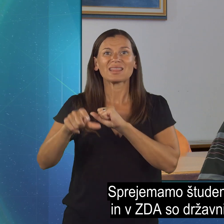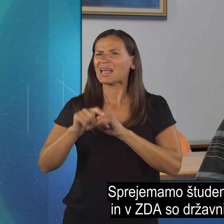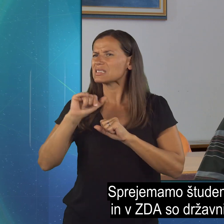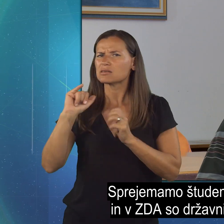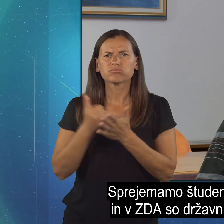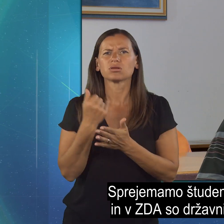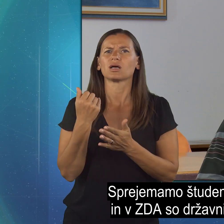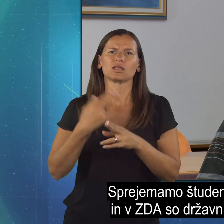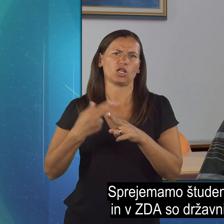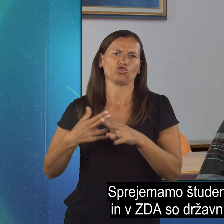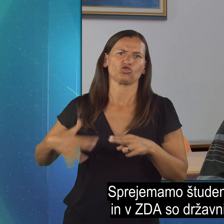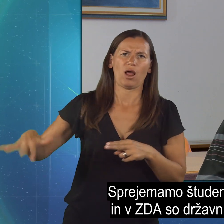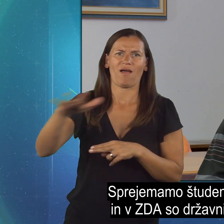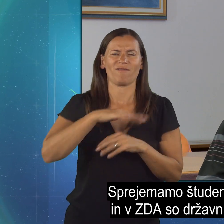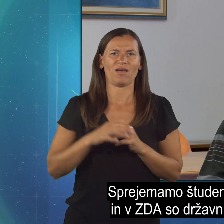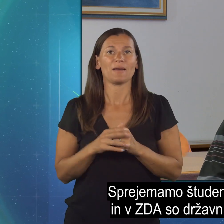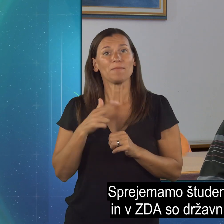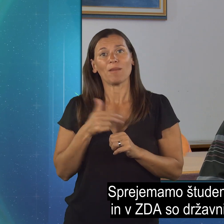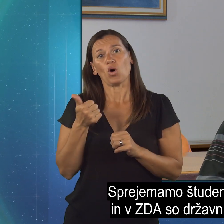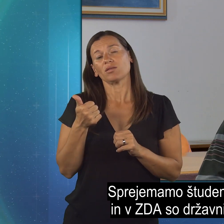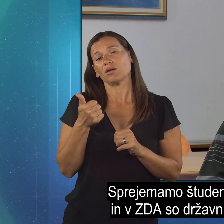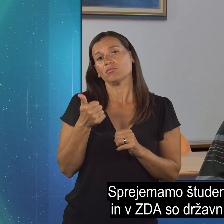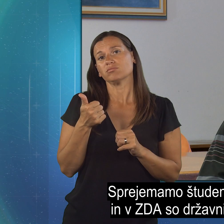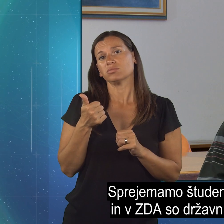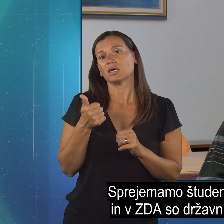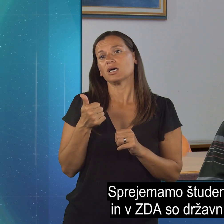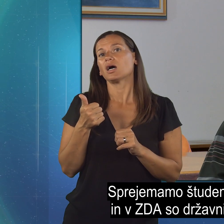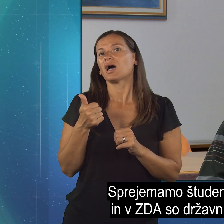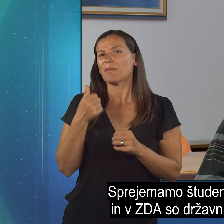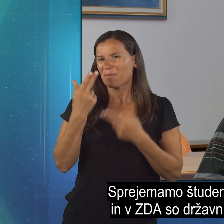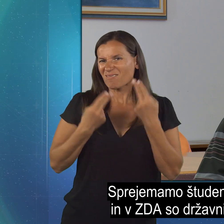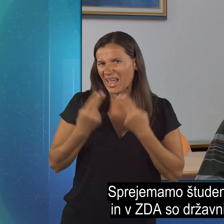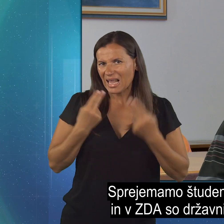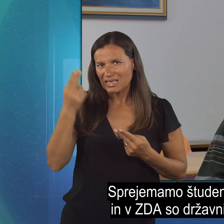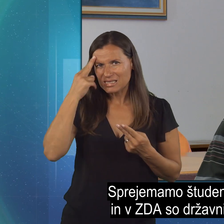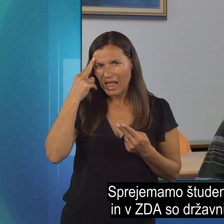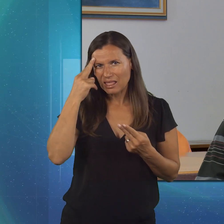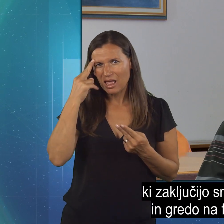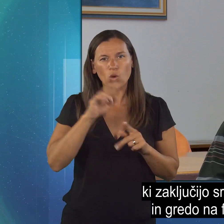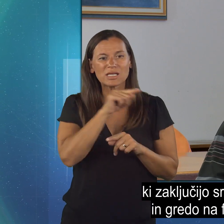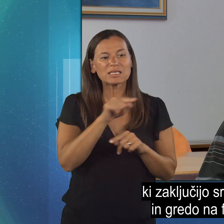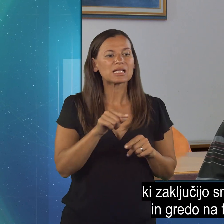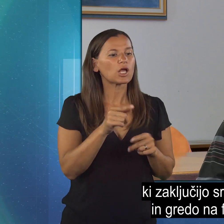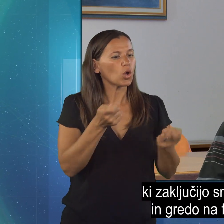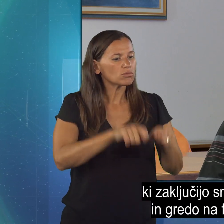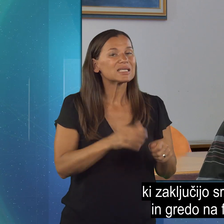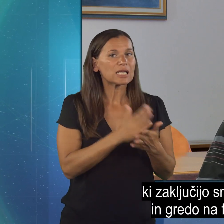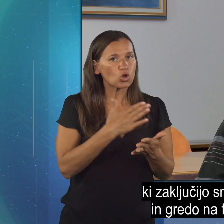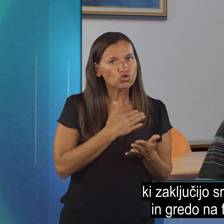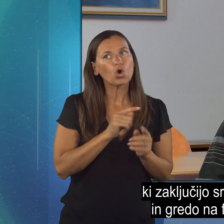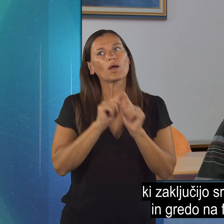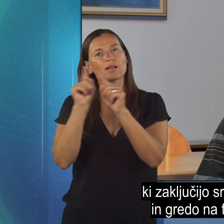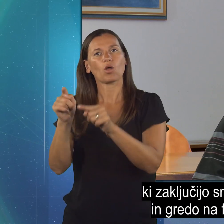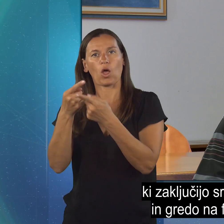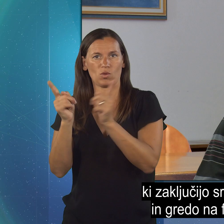country, and so there are national examinations in the US for students who graduate from high school and they go to